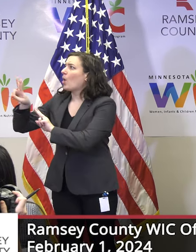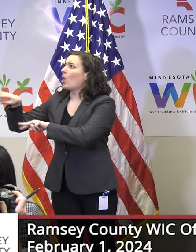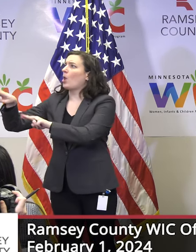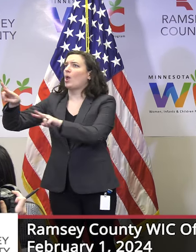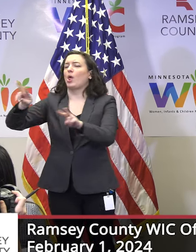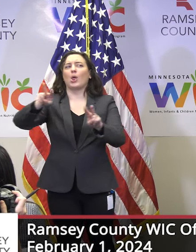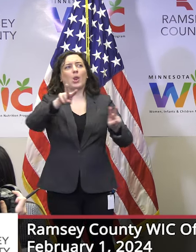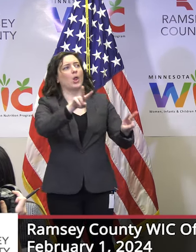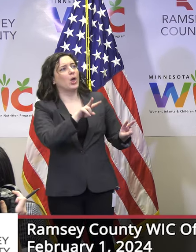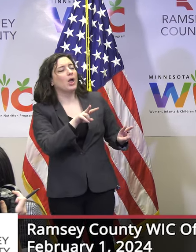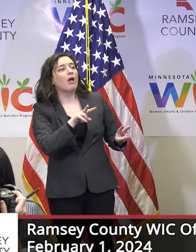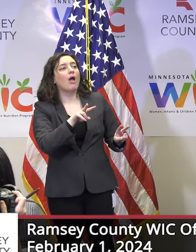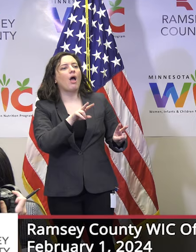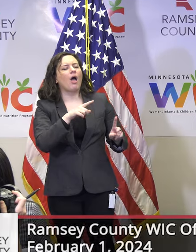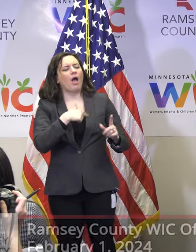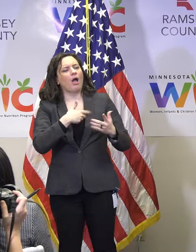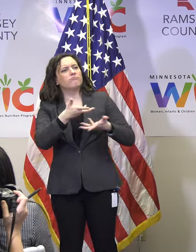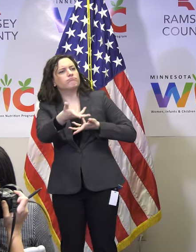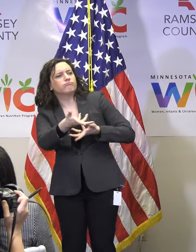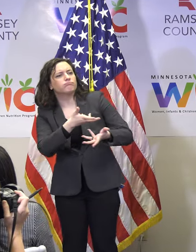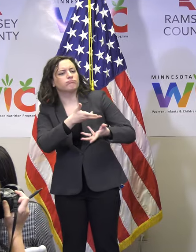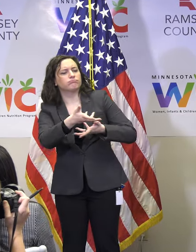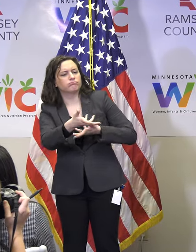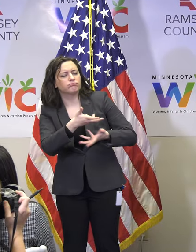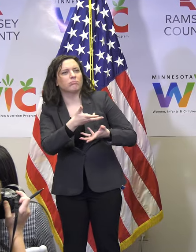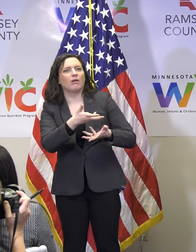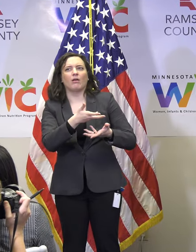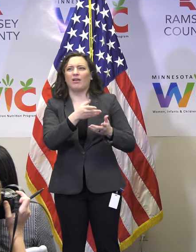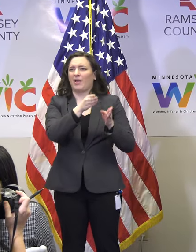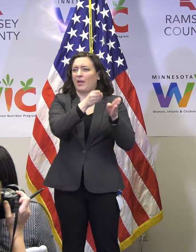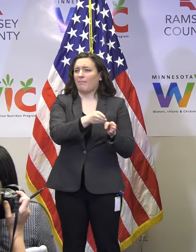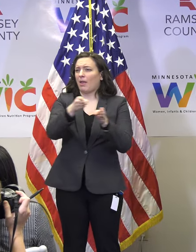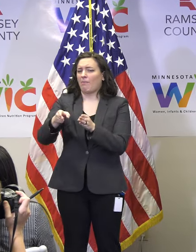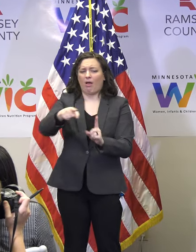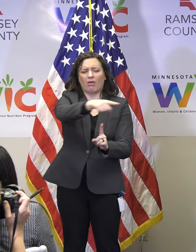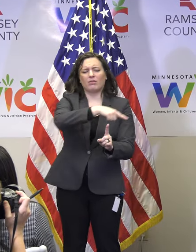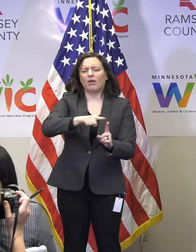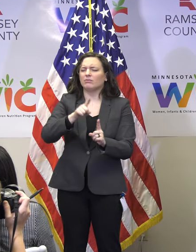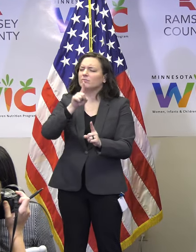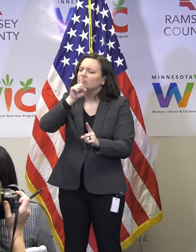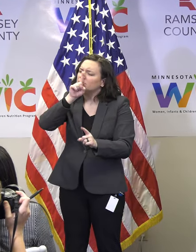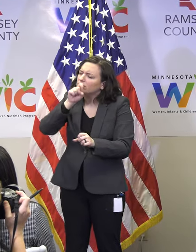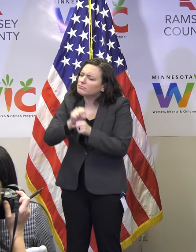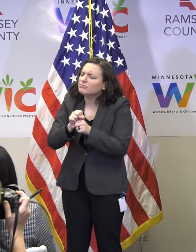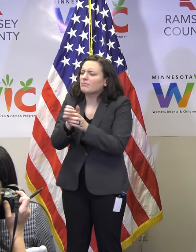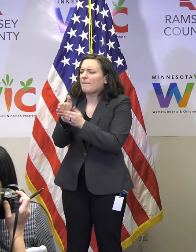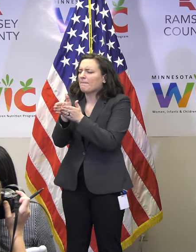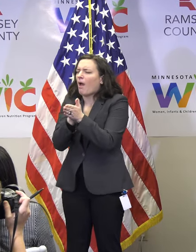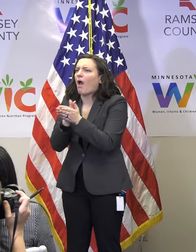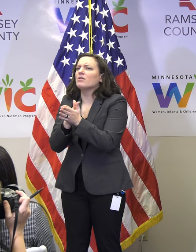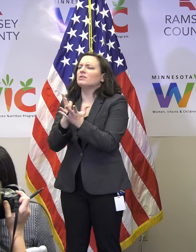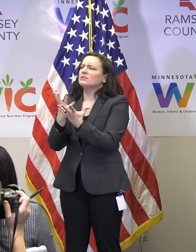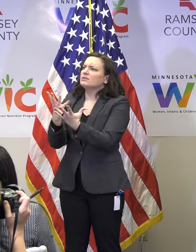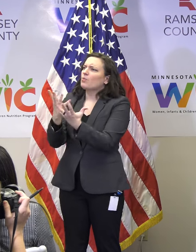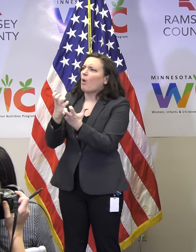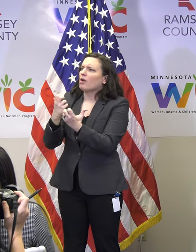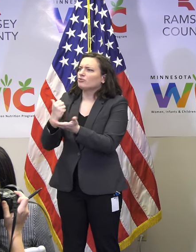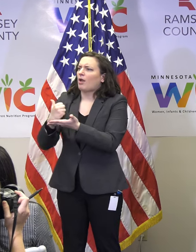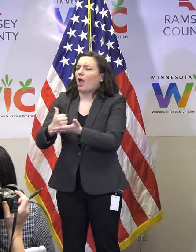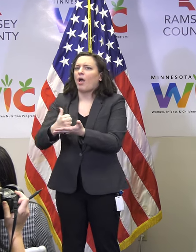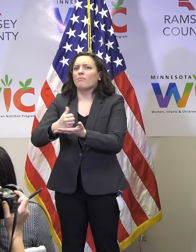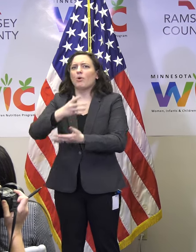genuinely and passionately concerned about this program and the women and the children that they